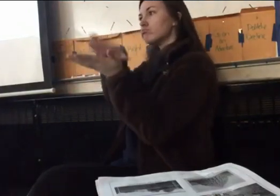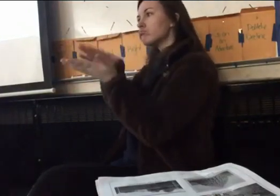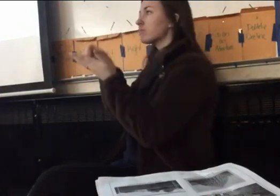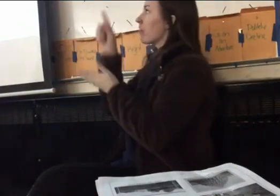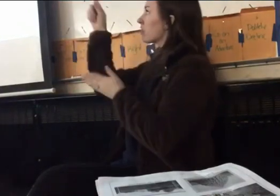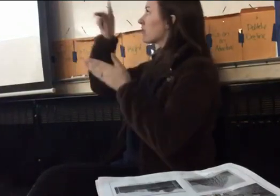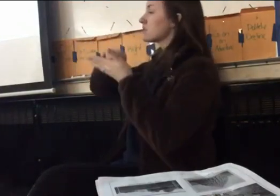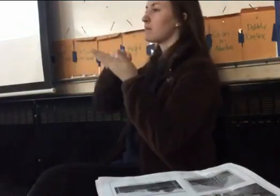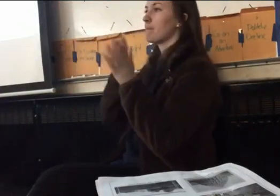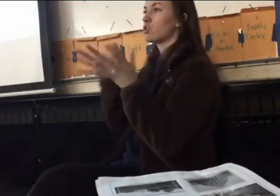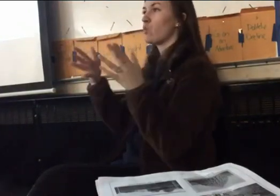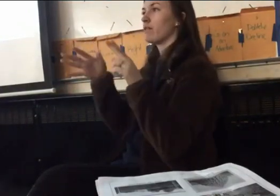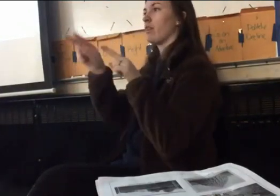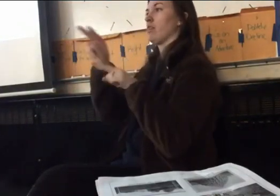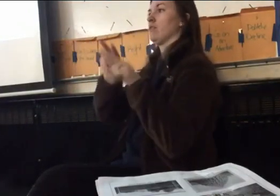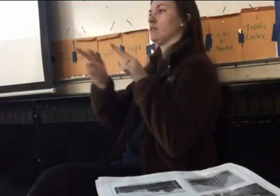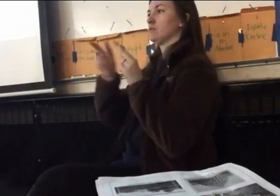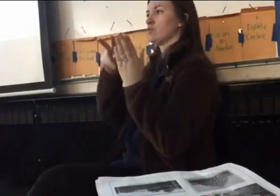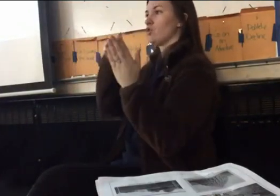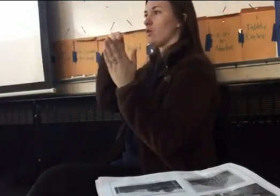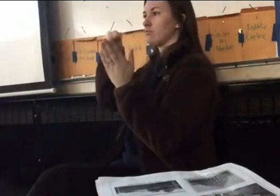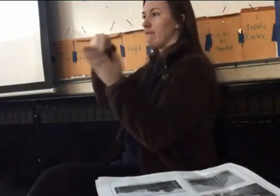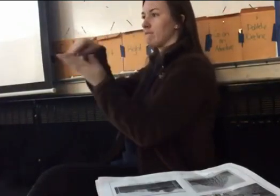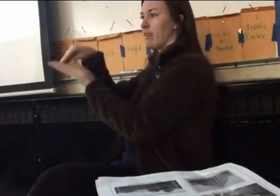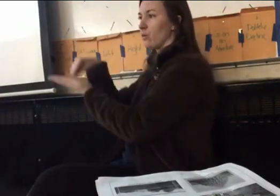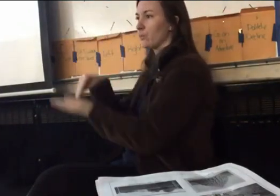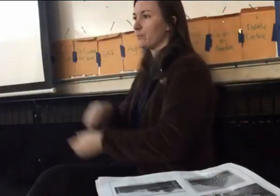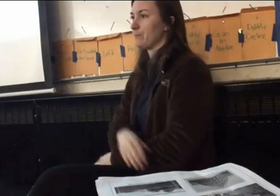mean. So go ahead and fill out your chart.